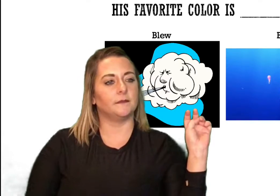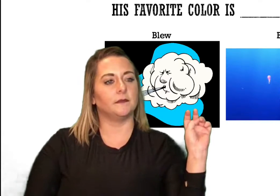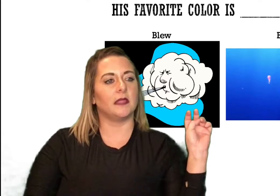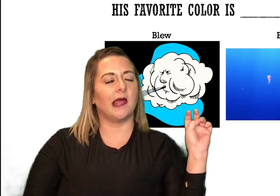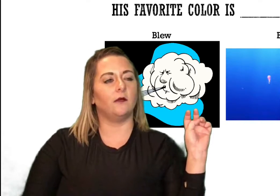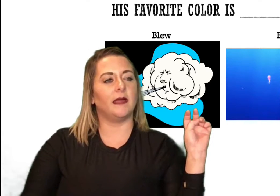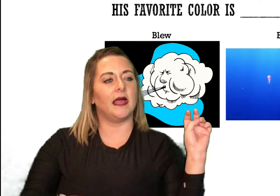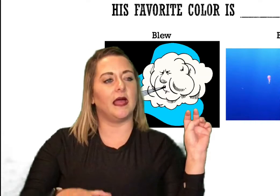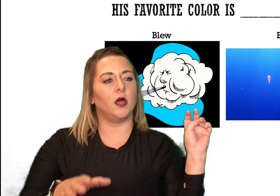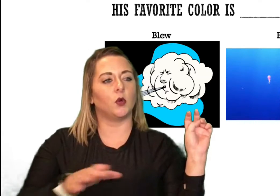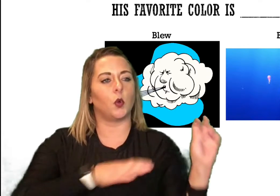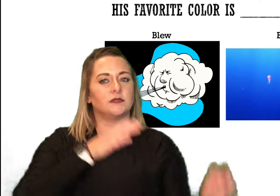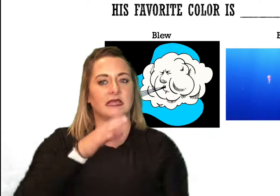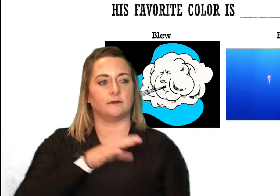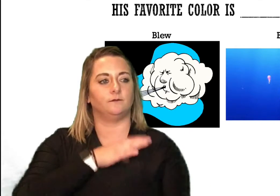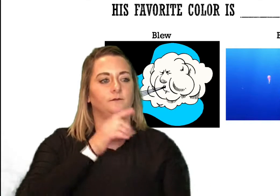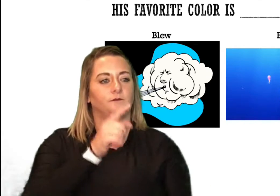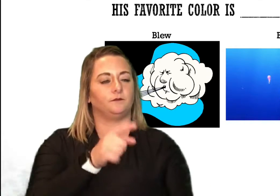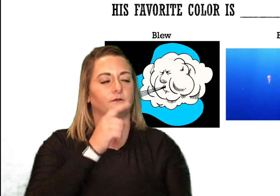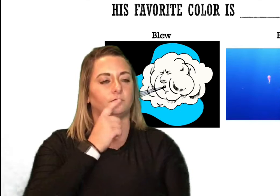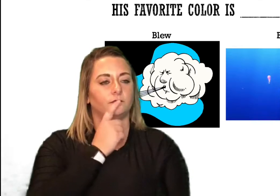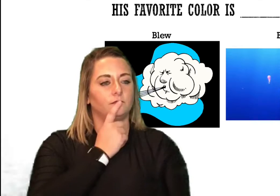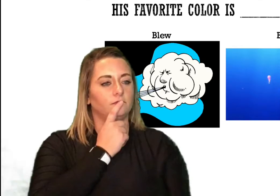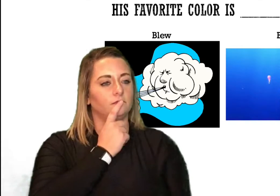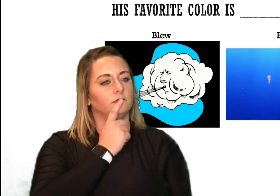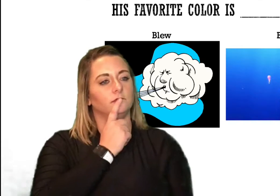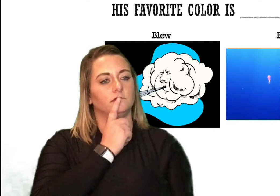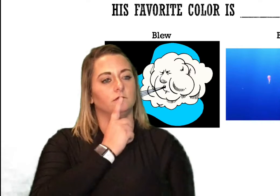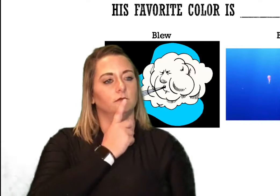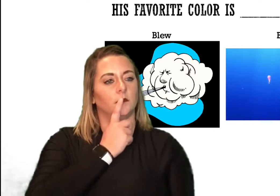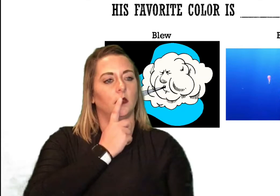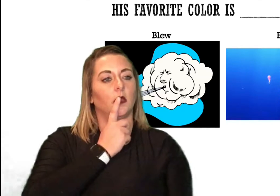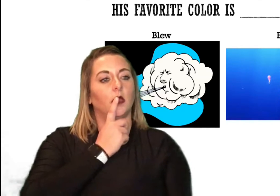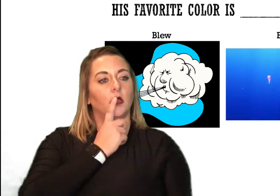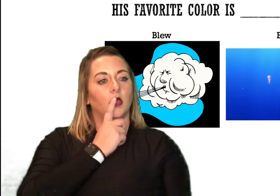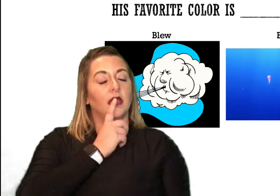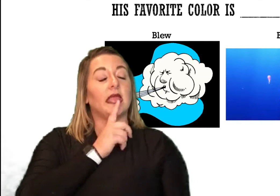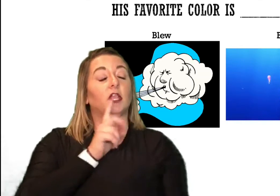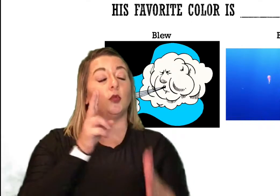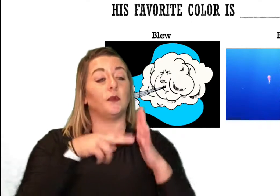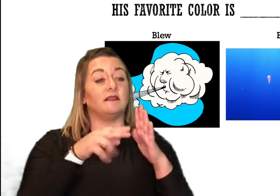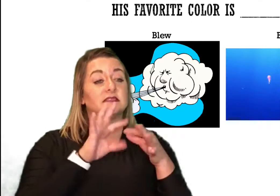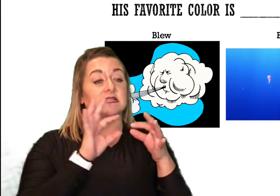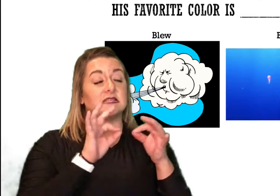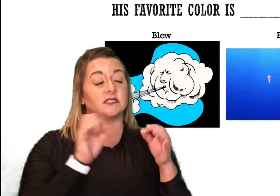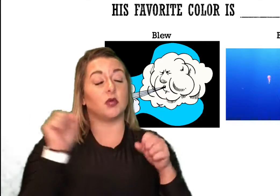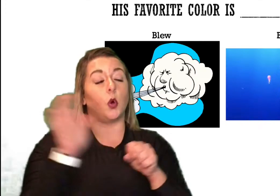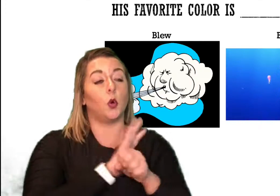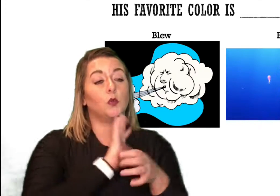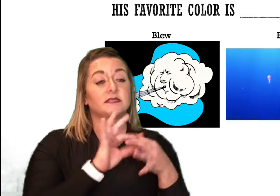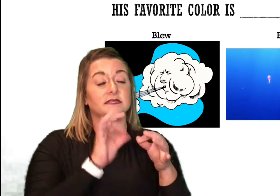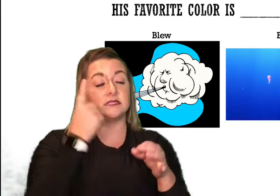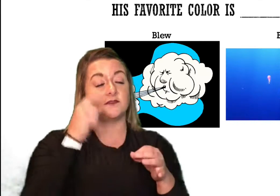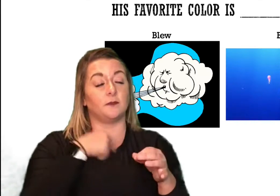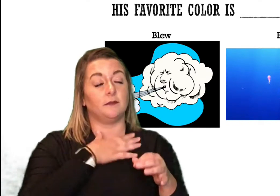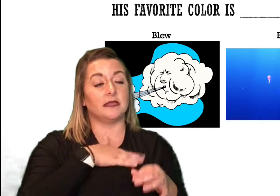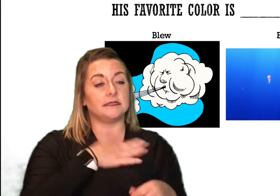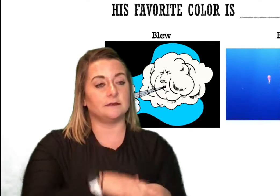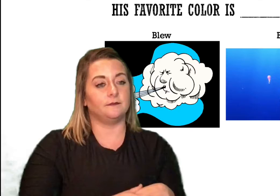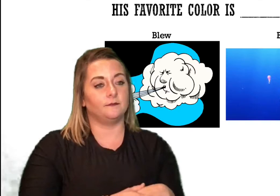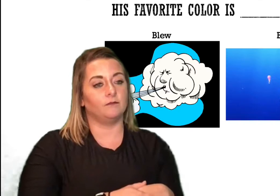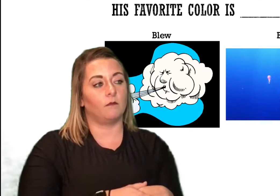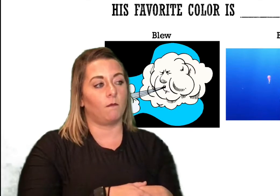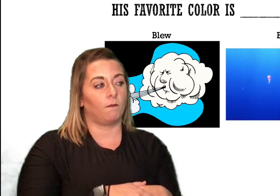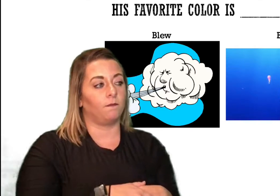How about Colton? Can you read the sentence, the whole sentence for me,